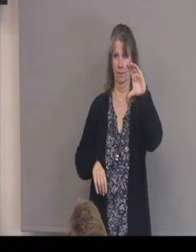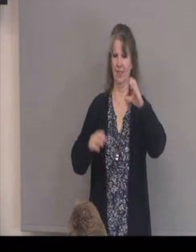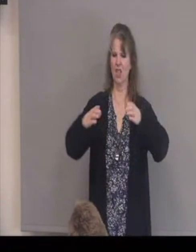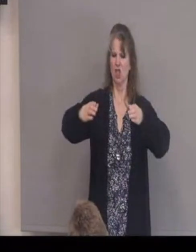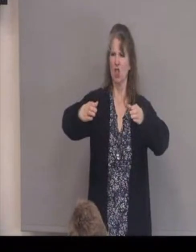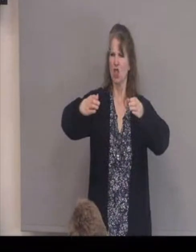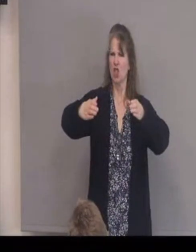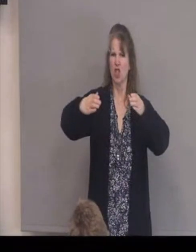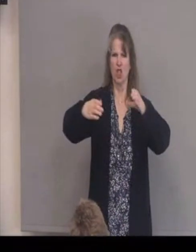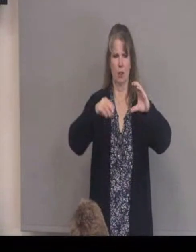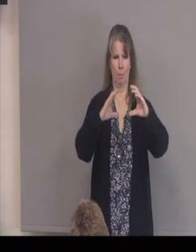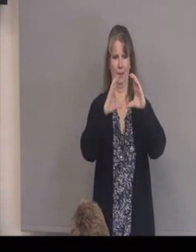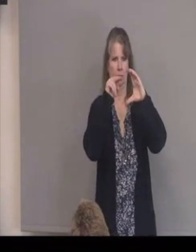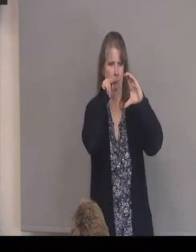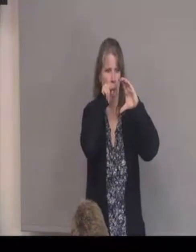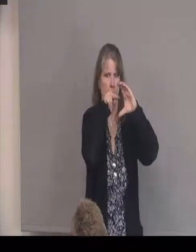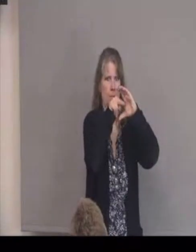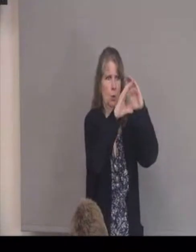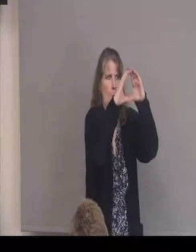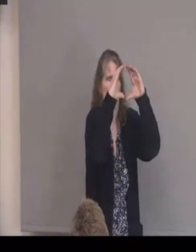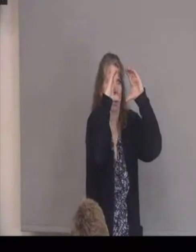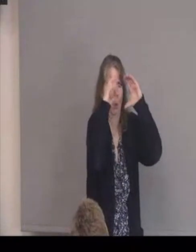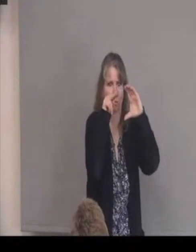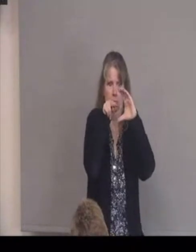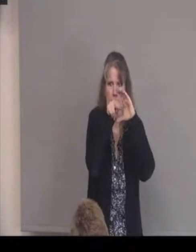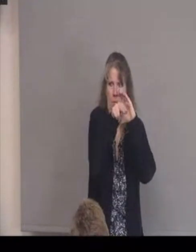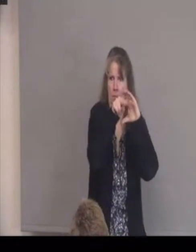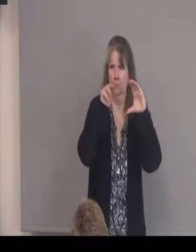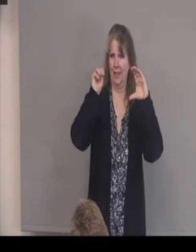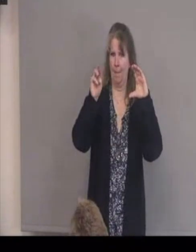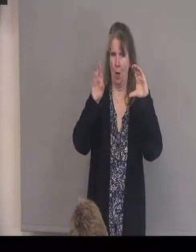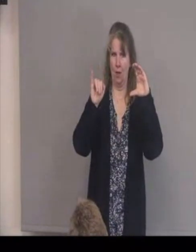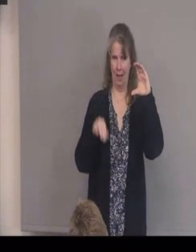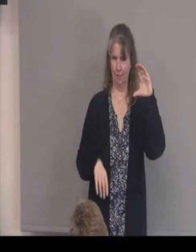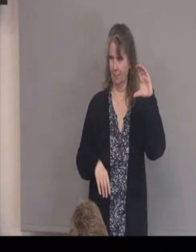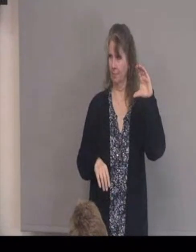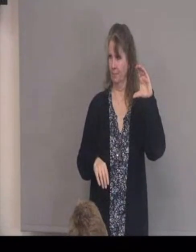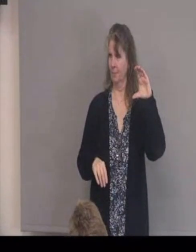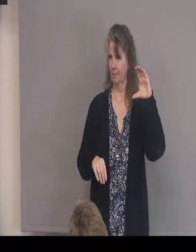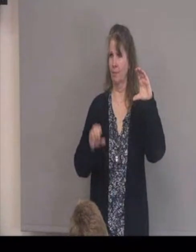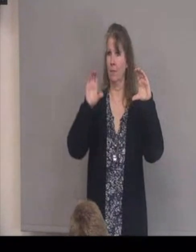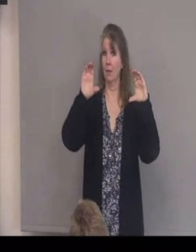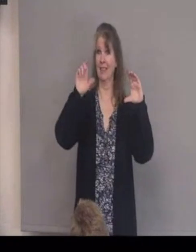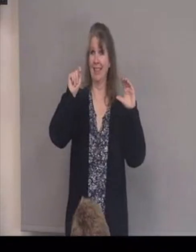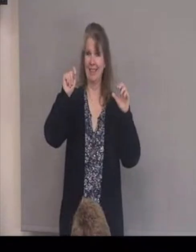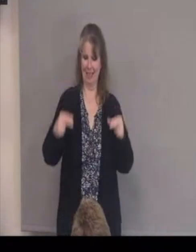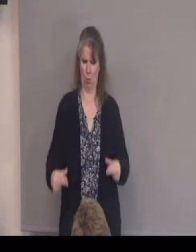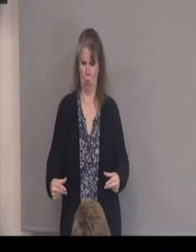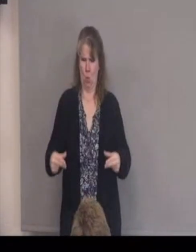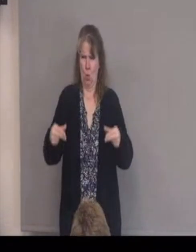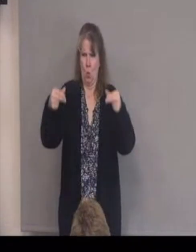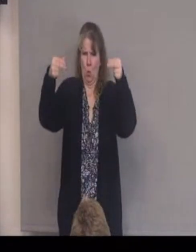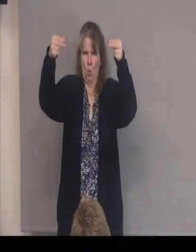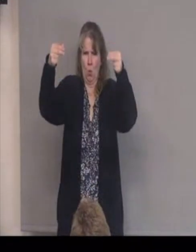MRI is slightly different. It's much bigger and more intimidating to enter. So that's an